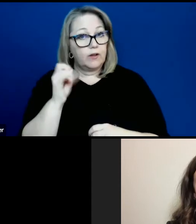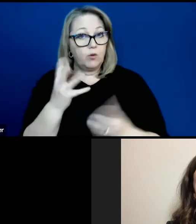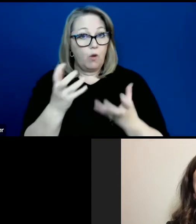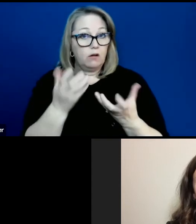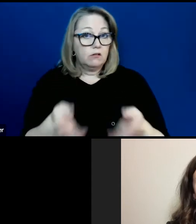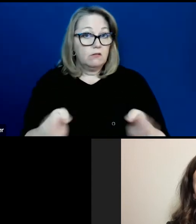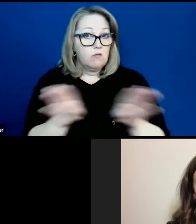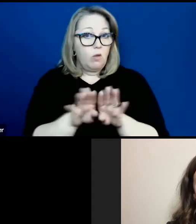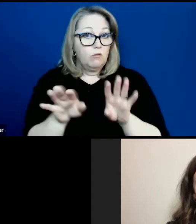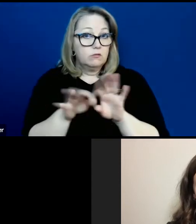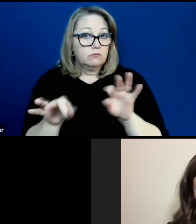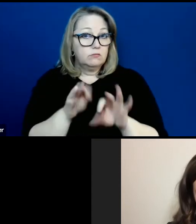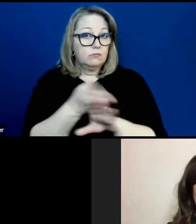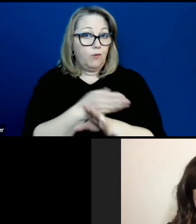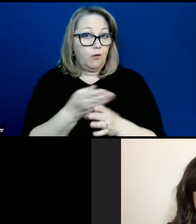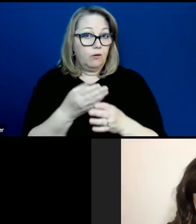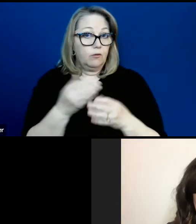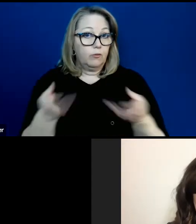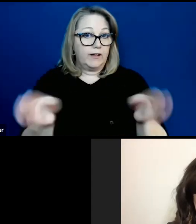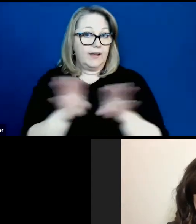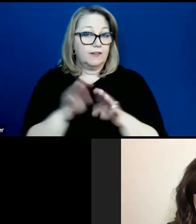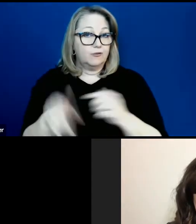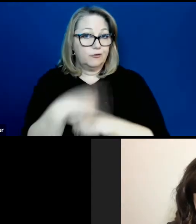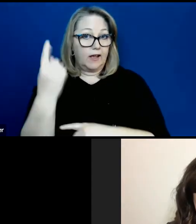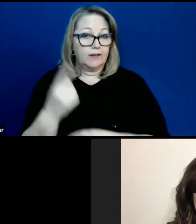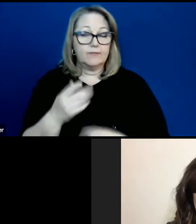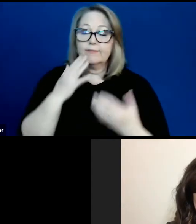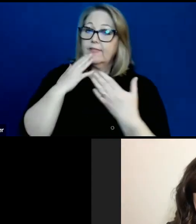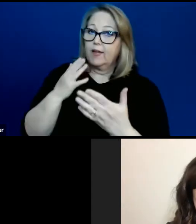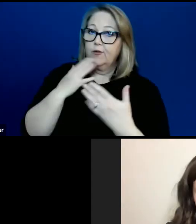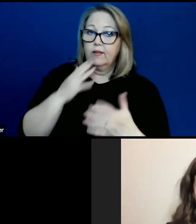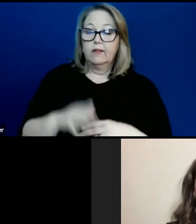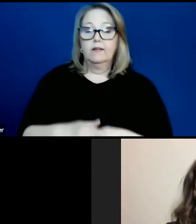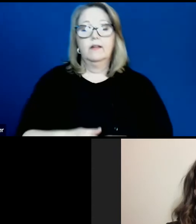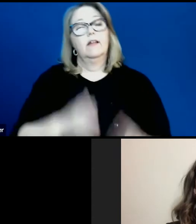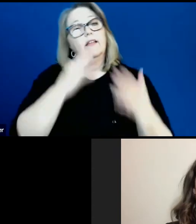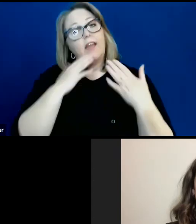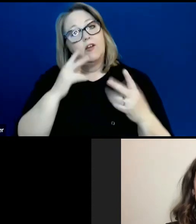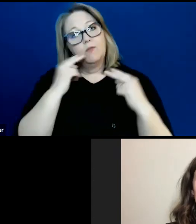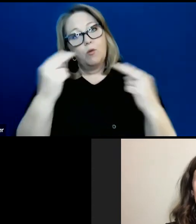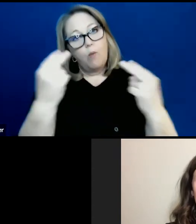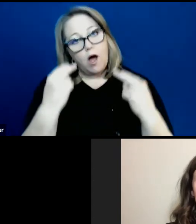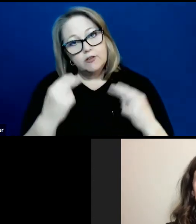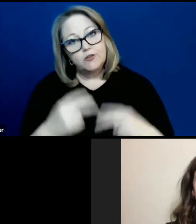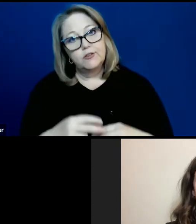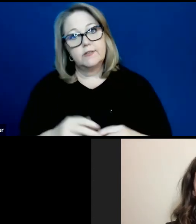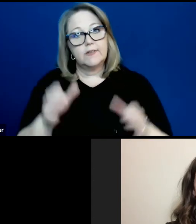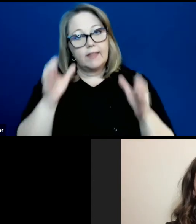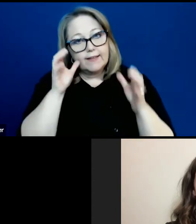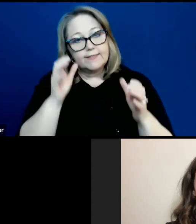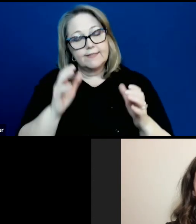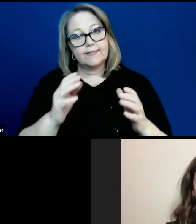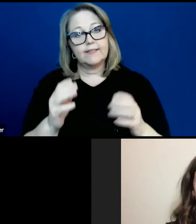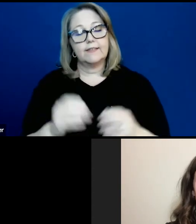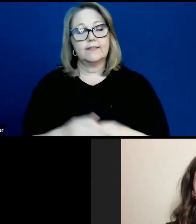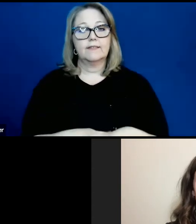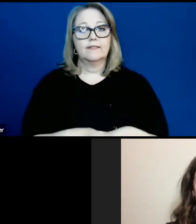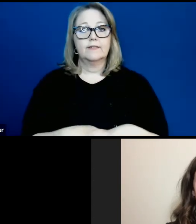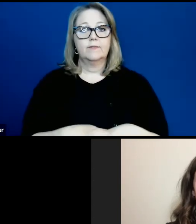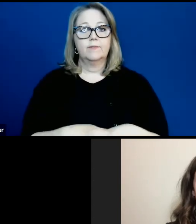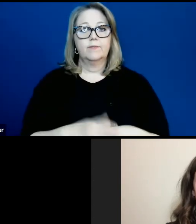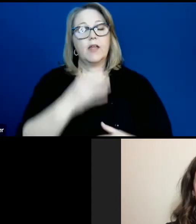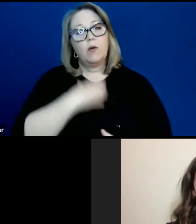remarks before we end today. Thank you, Megan. I appreciate everybody for tuning in and listening and watching today. I'm going to wish